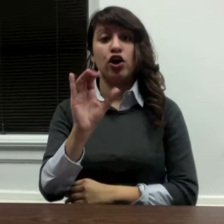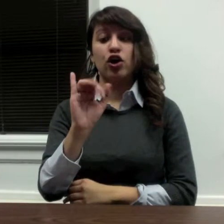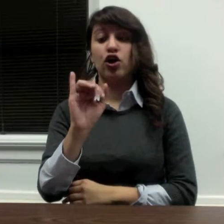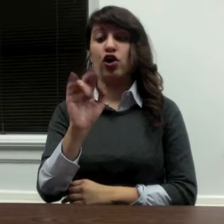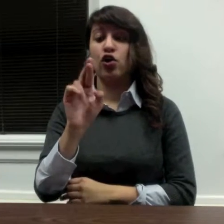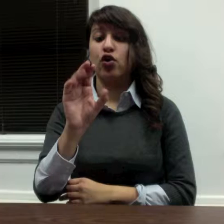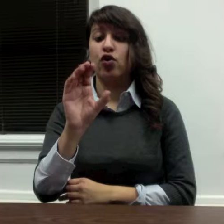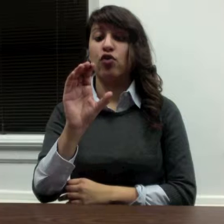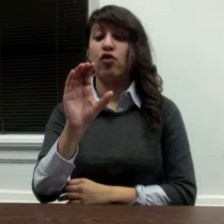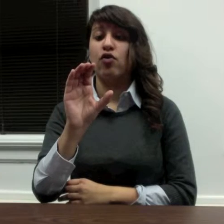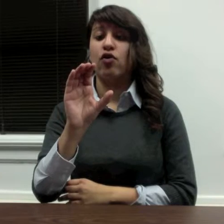Development.